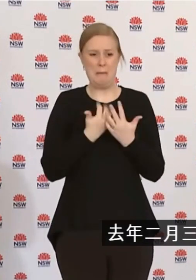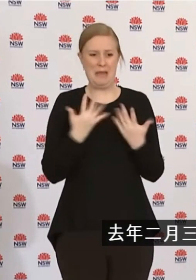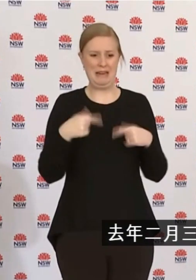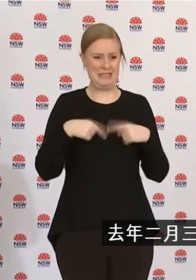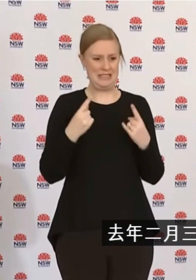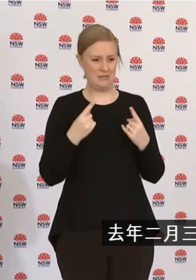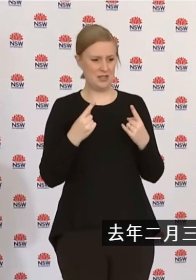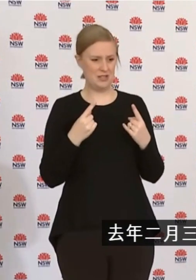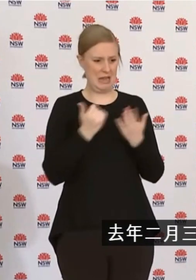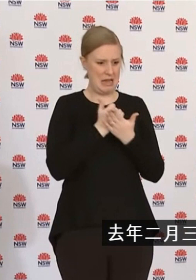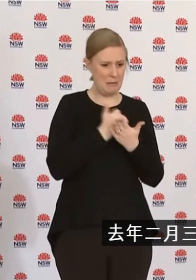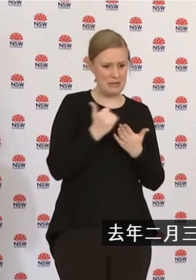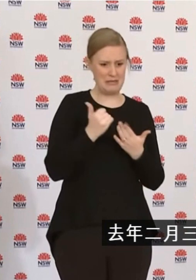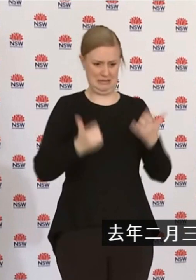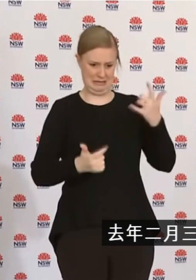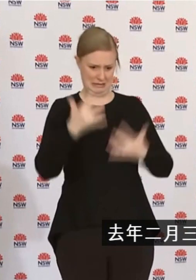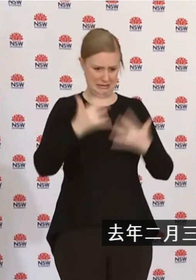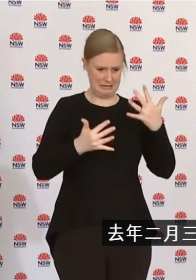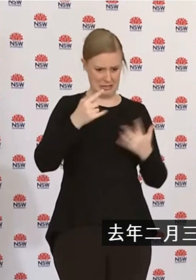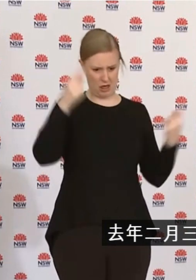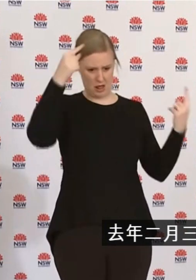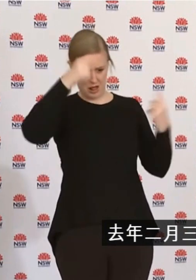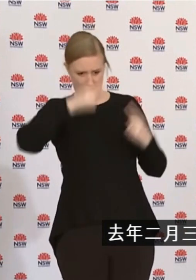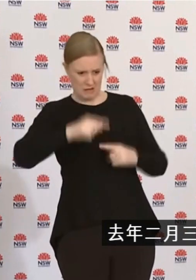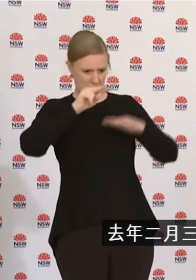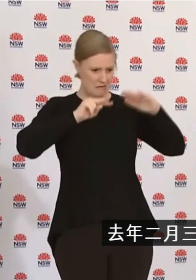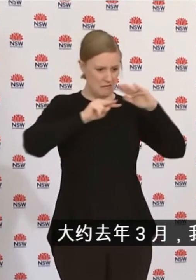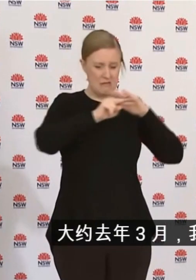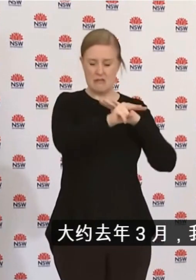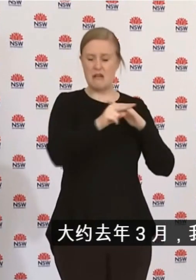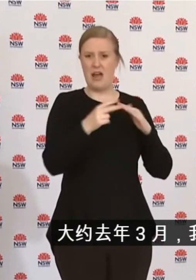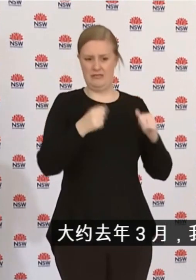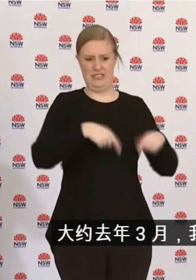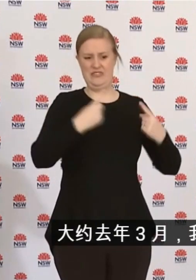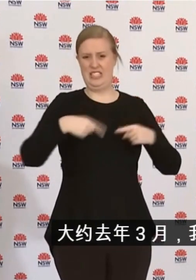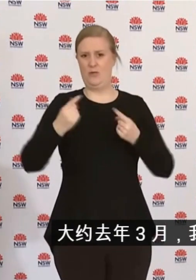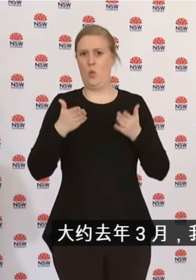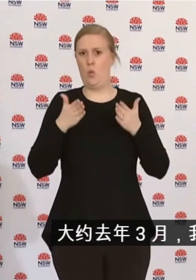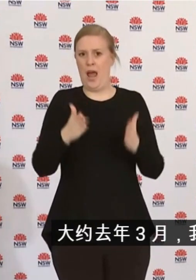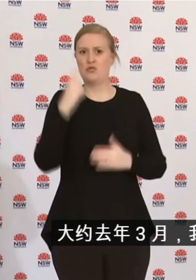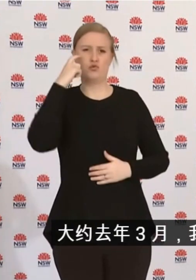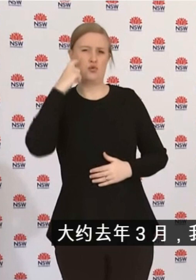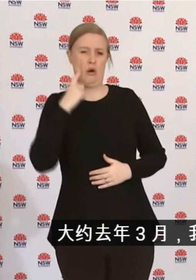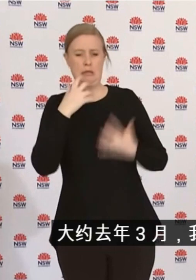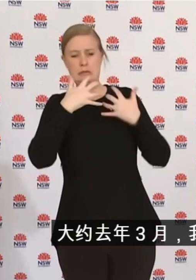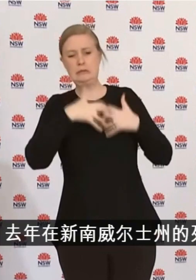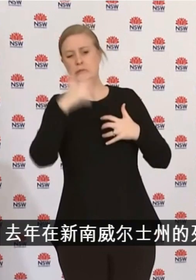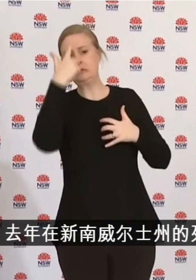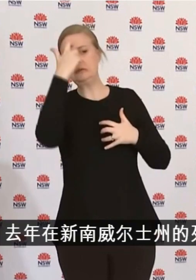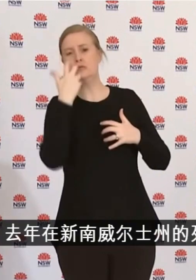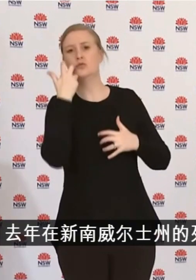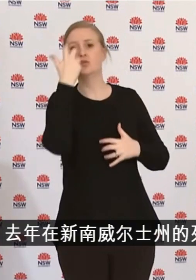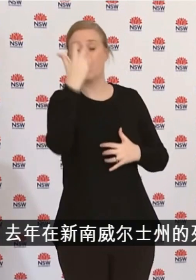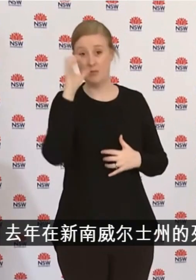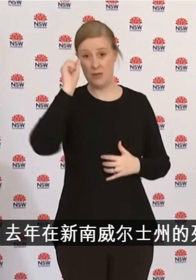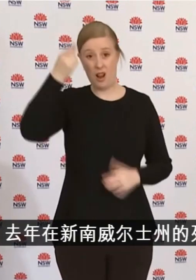used. I remember sitting in a meeting in February or March last year, must have been about March last year, where we were told we would have 25,000